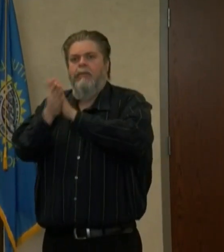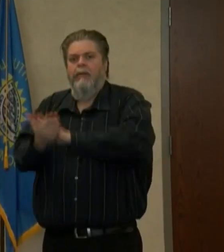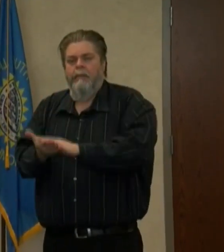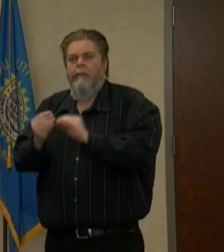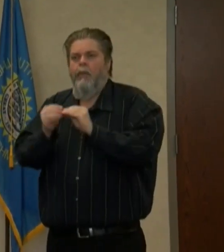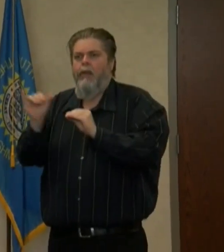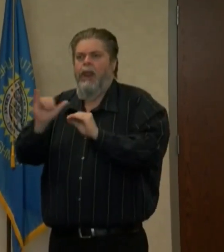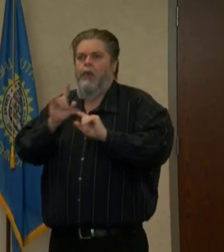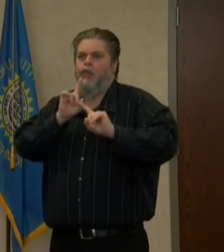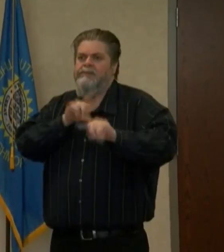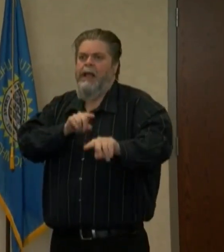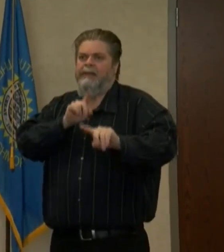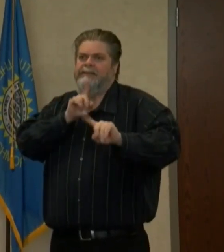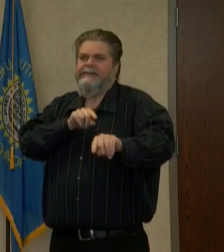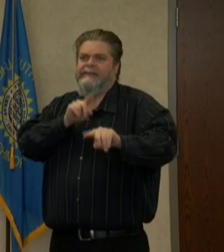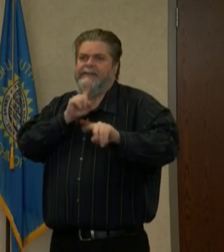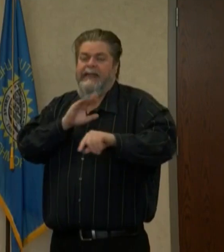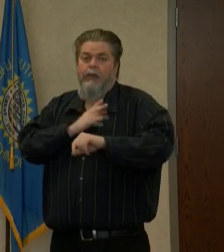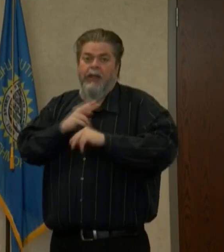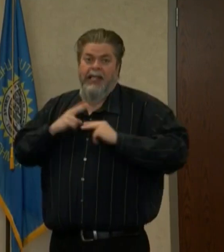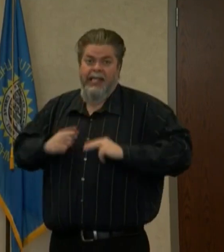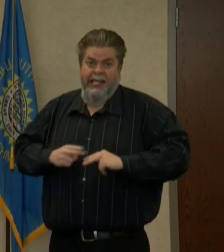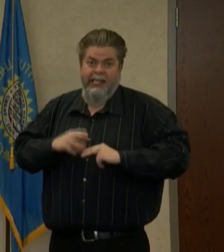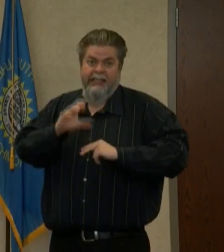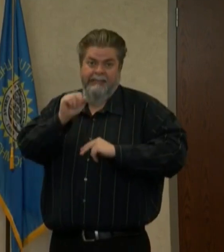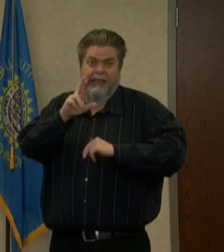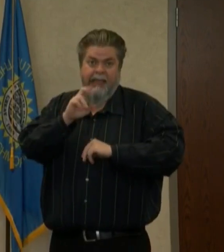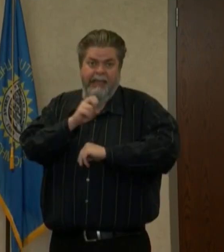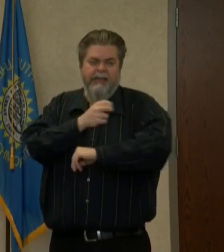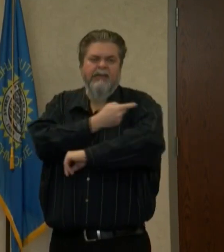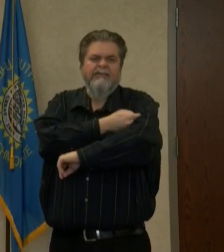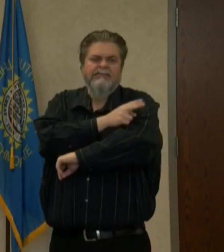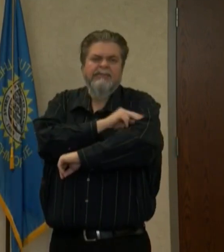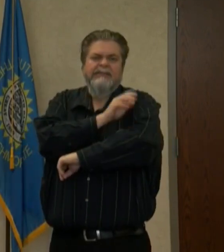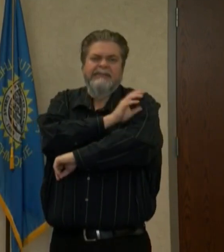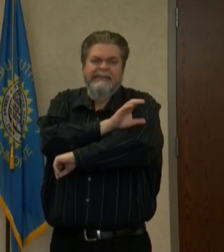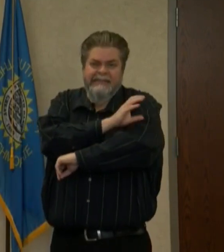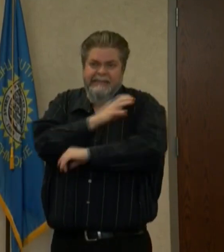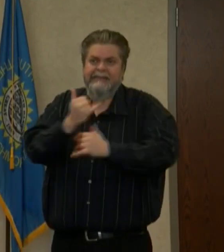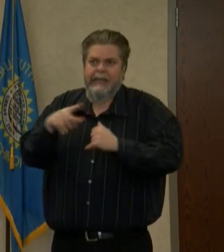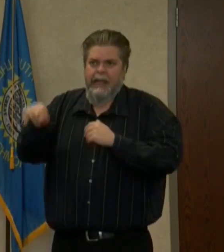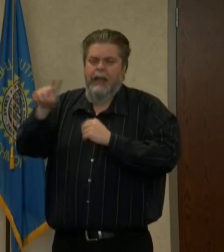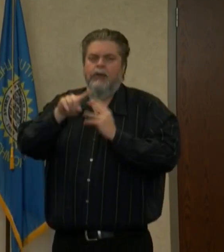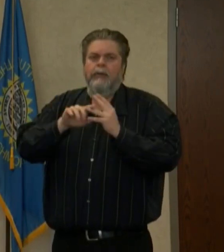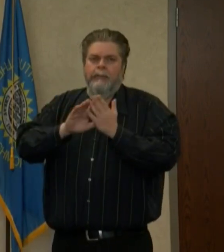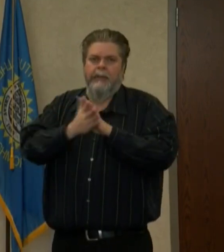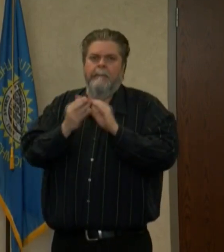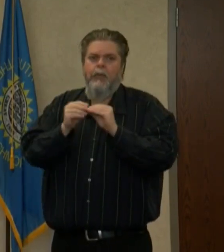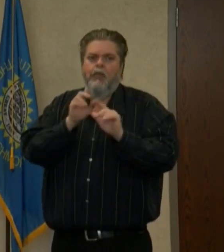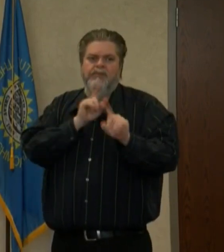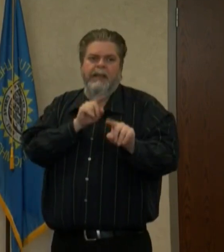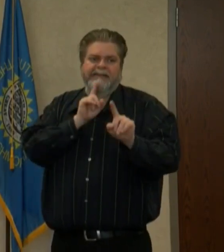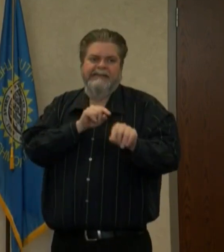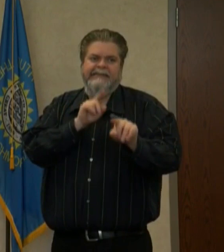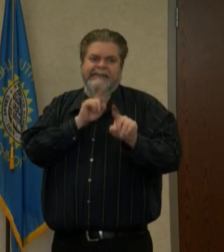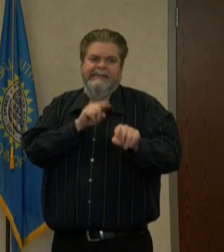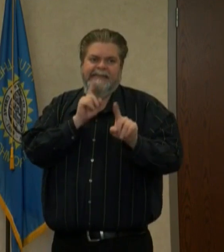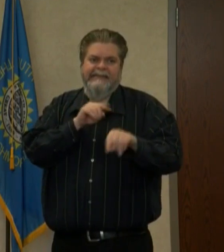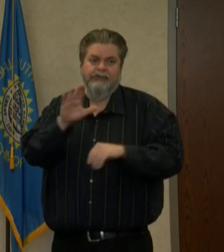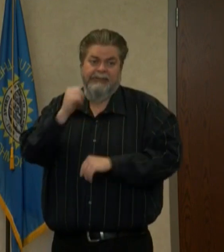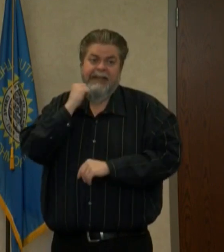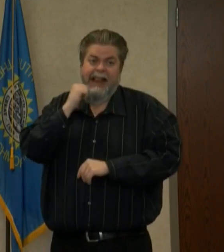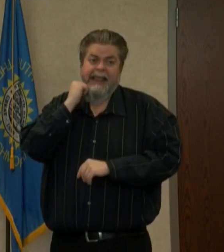the response phase. Our healthcare systems are also starting to move into the response phases. Daily, their number